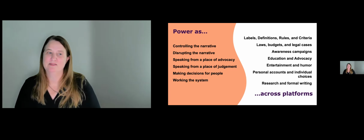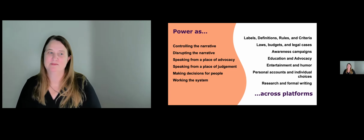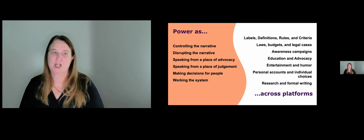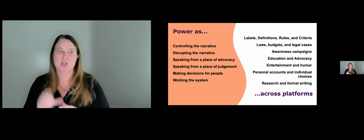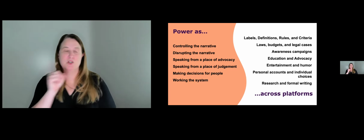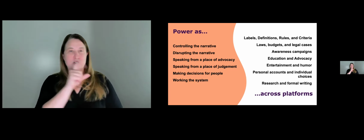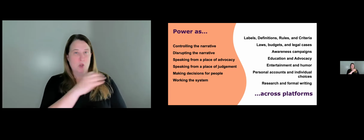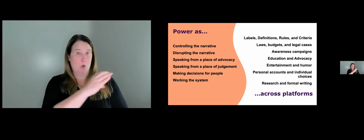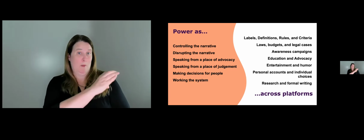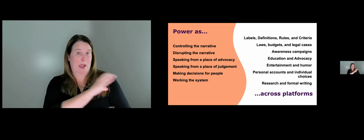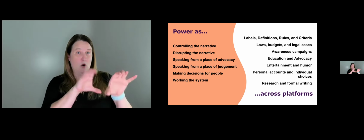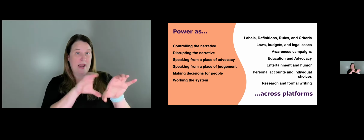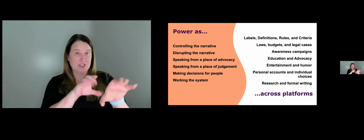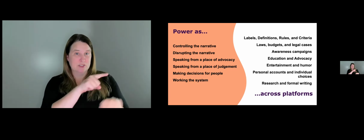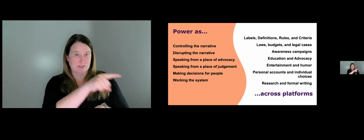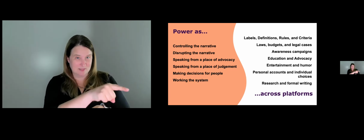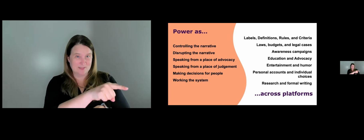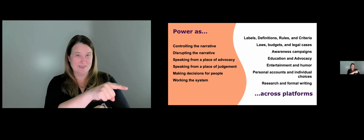have.